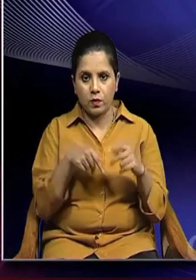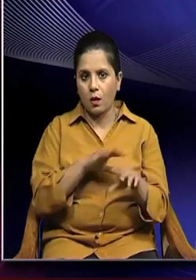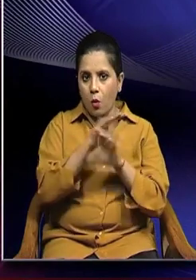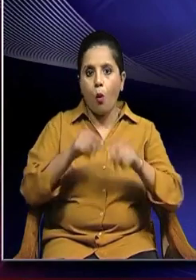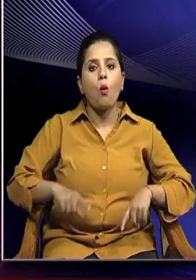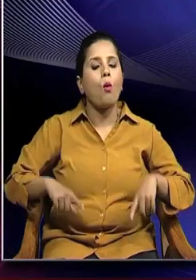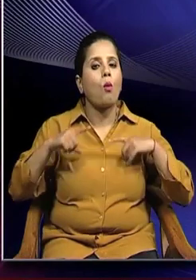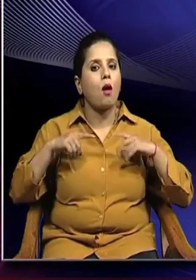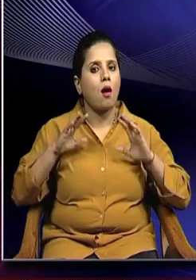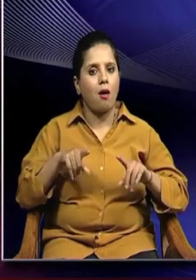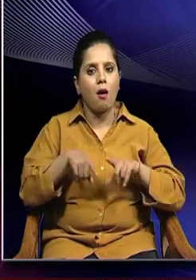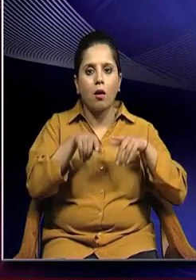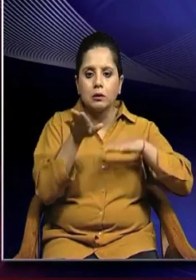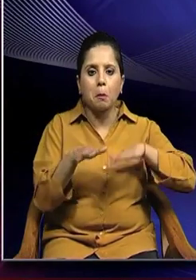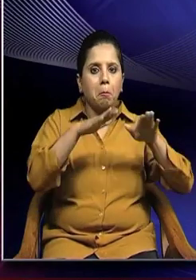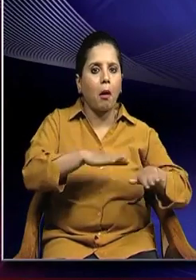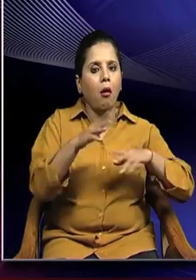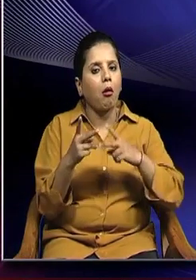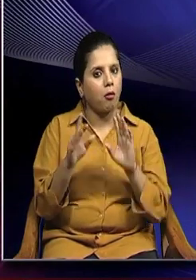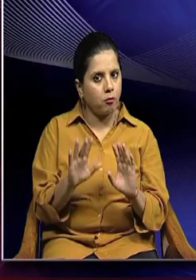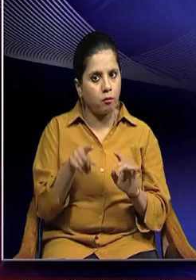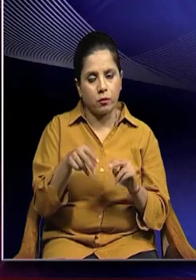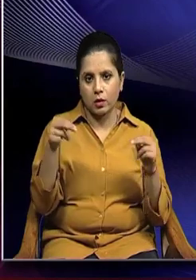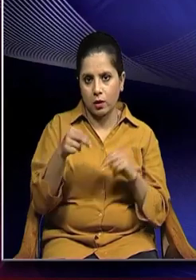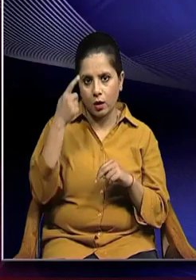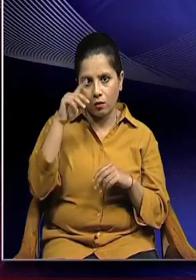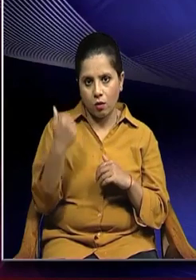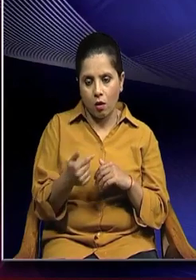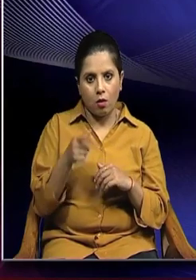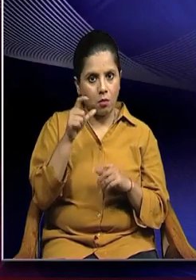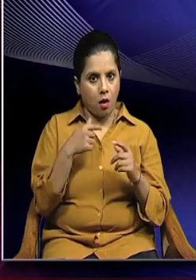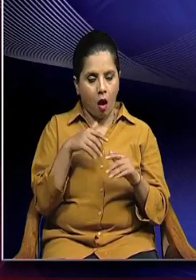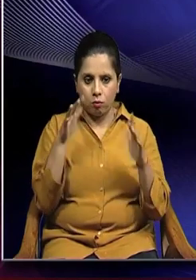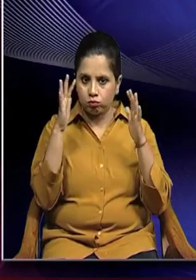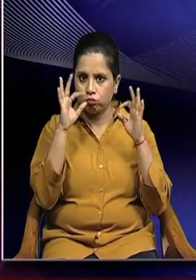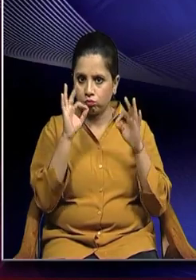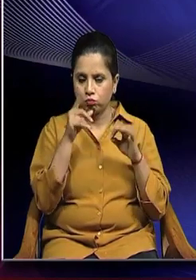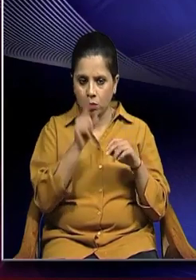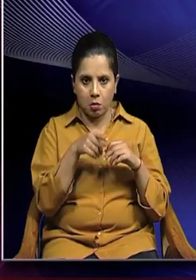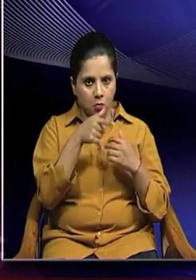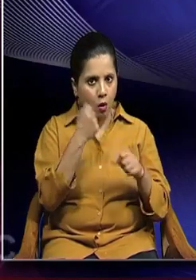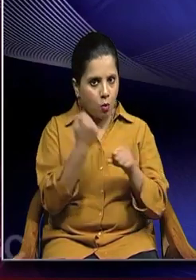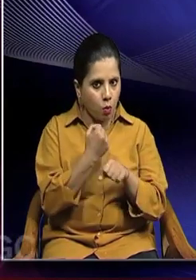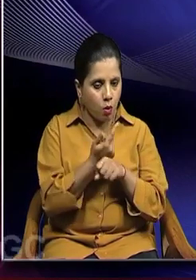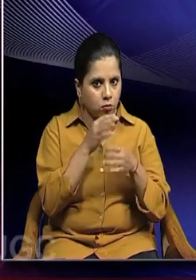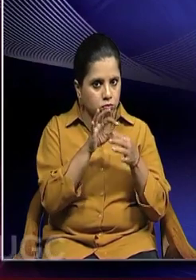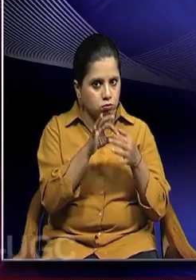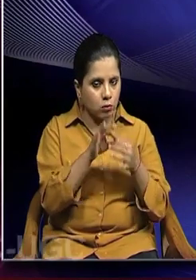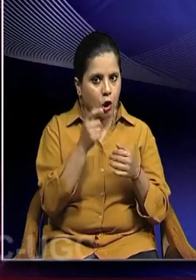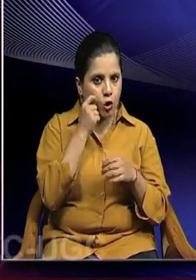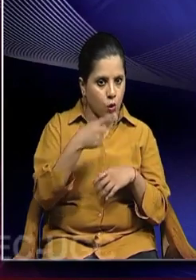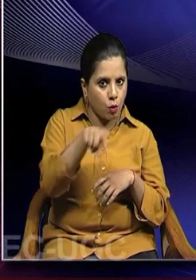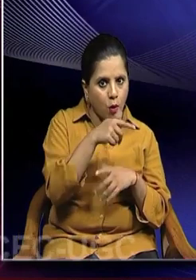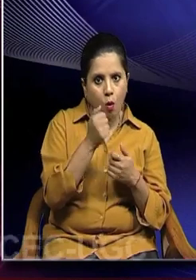are interdependent, and the need for appreciating this symbiotic relationships among human